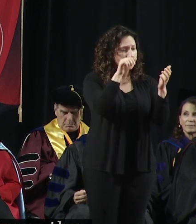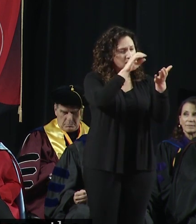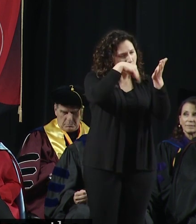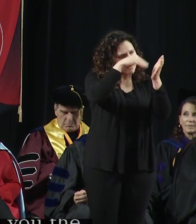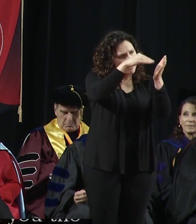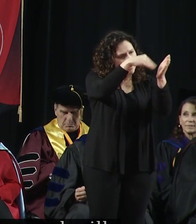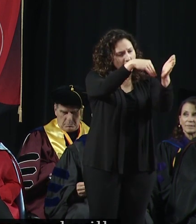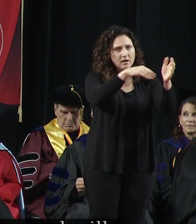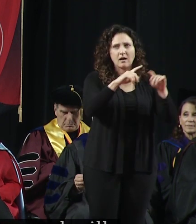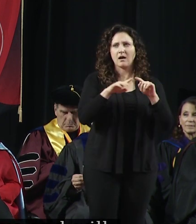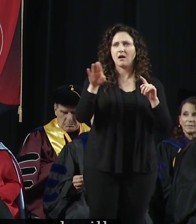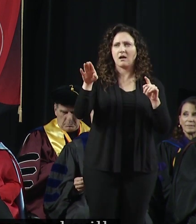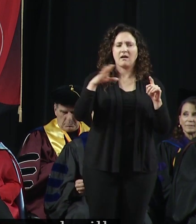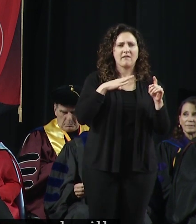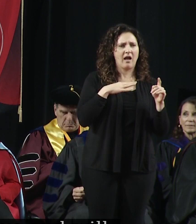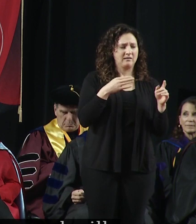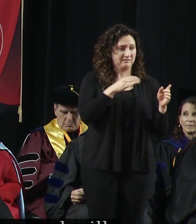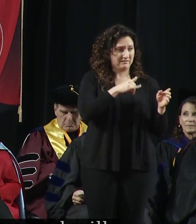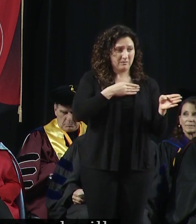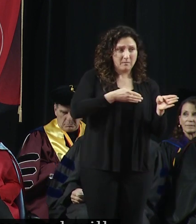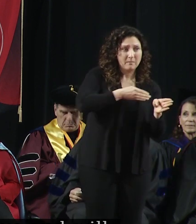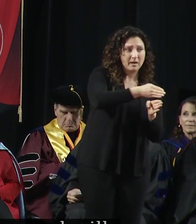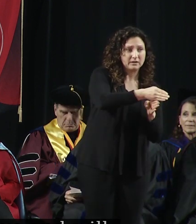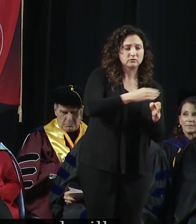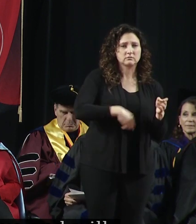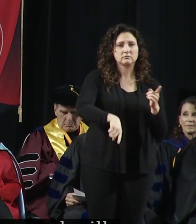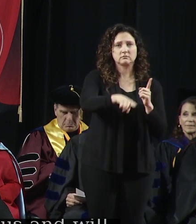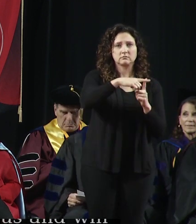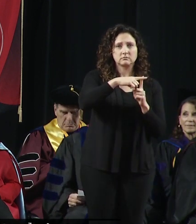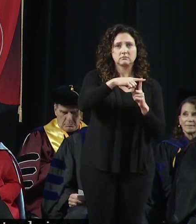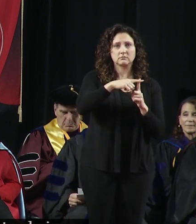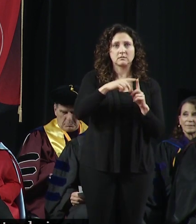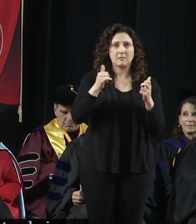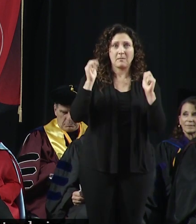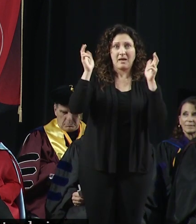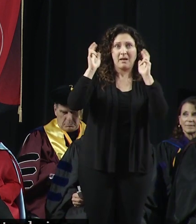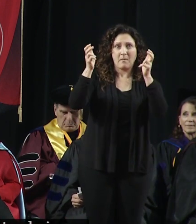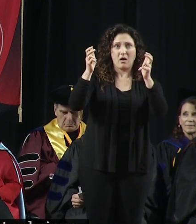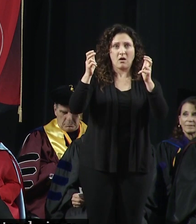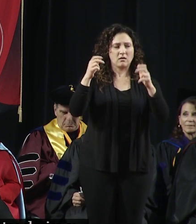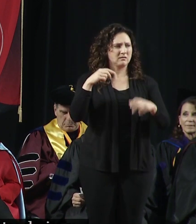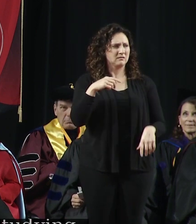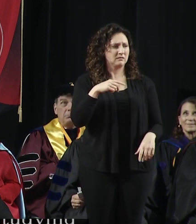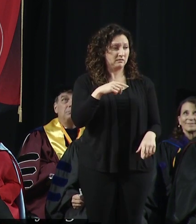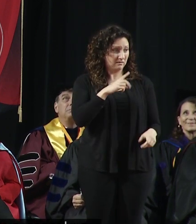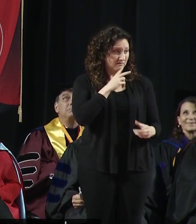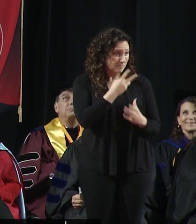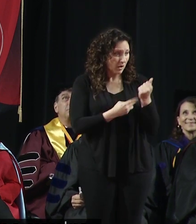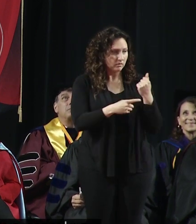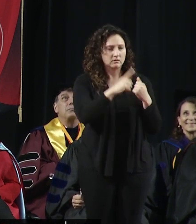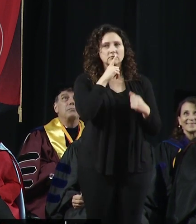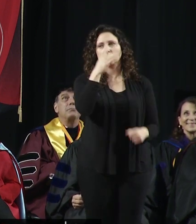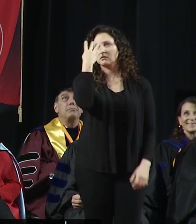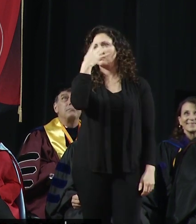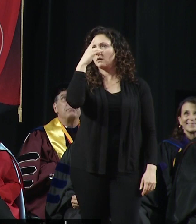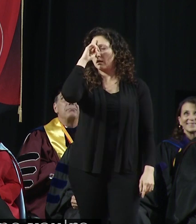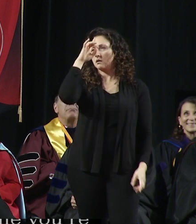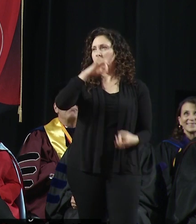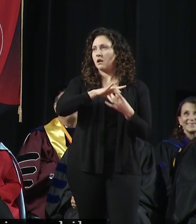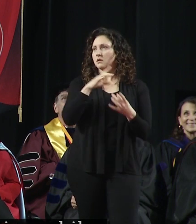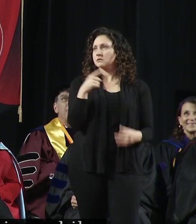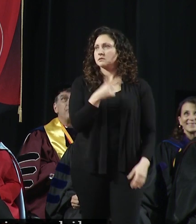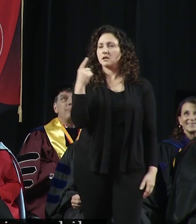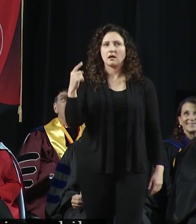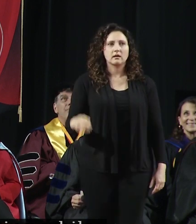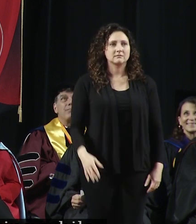tell someone that you are majoring in engineering while playing basketball, they tell you that you're completely insane. But sometimes